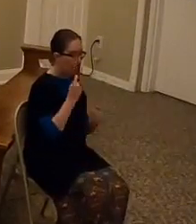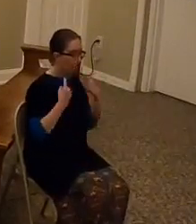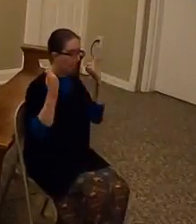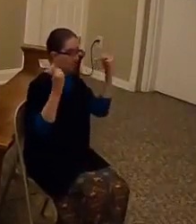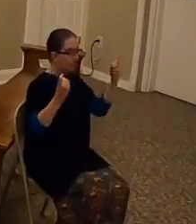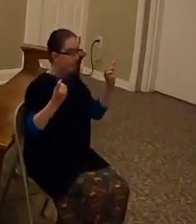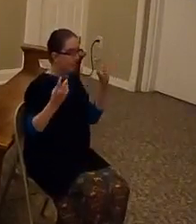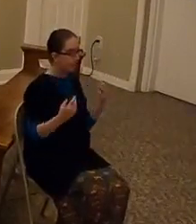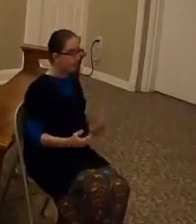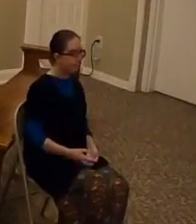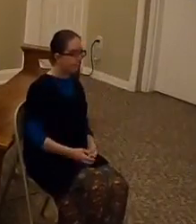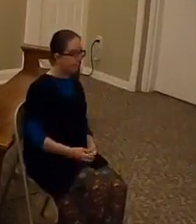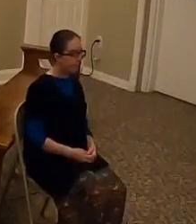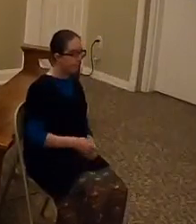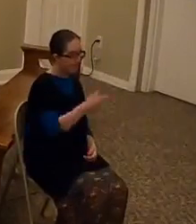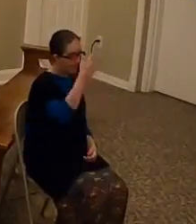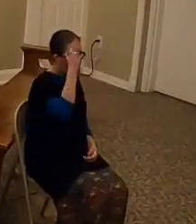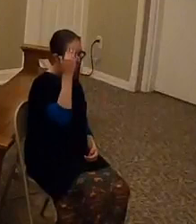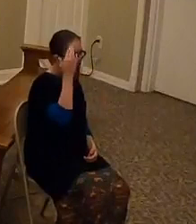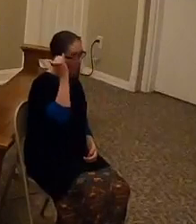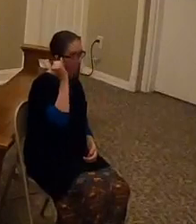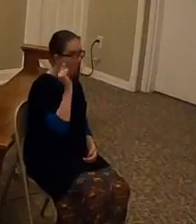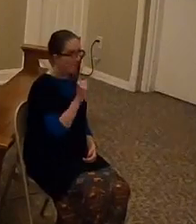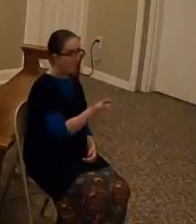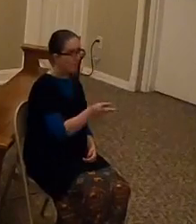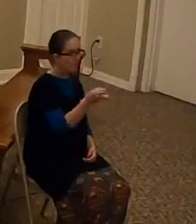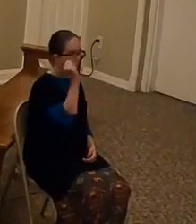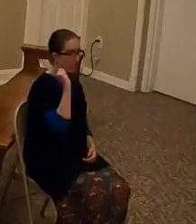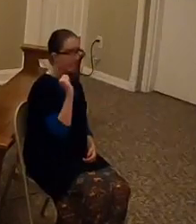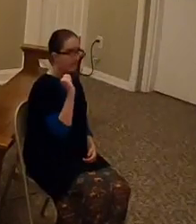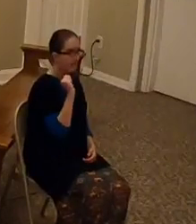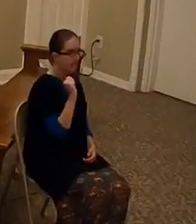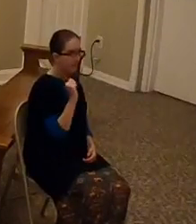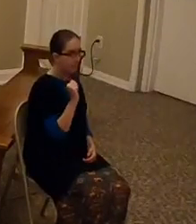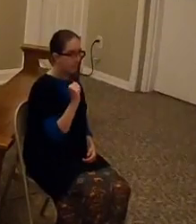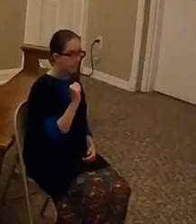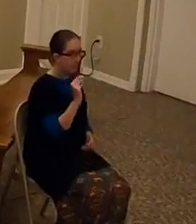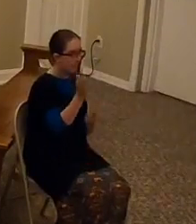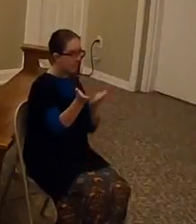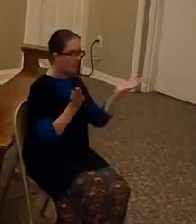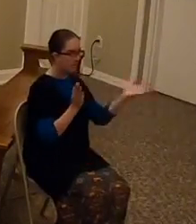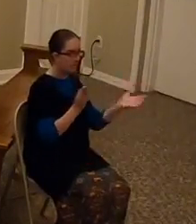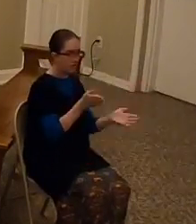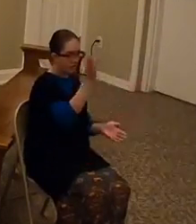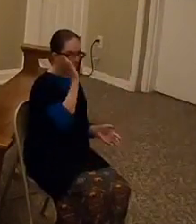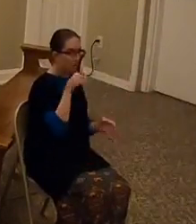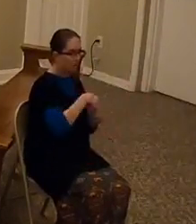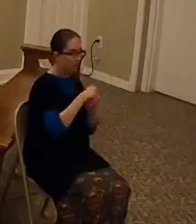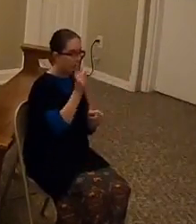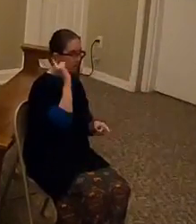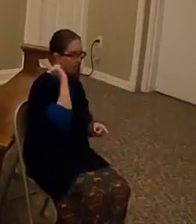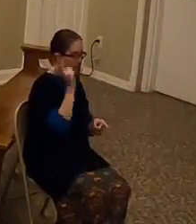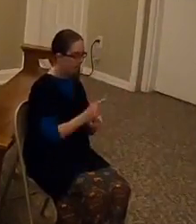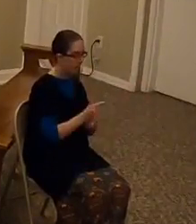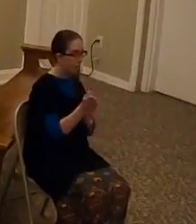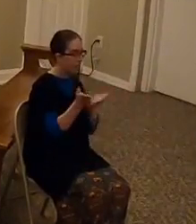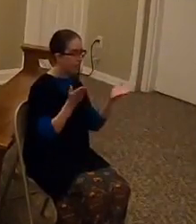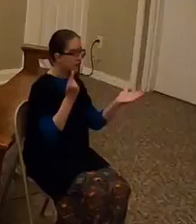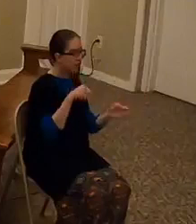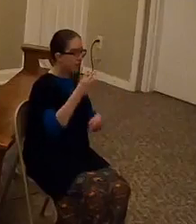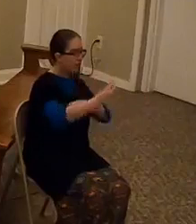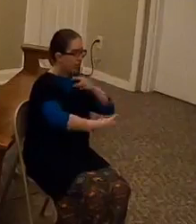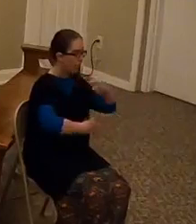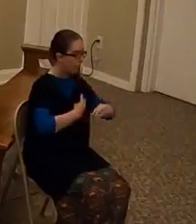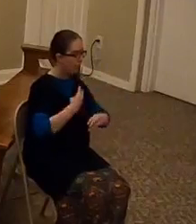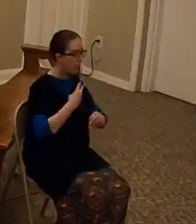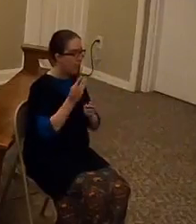Hallelujah. Because why? You weren't serving God in righteousness. You were serving the world. You